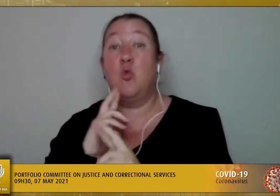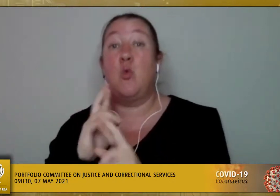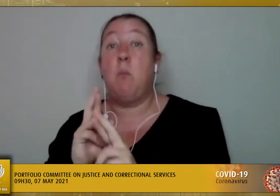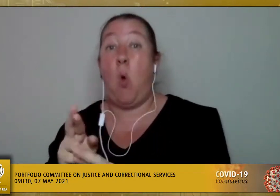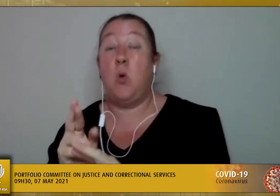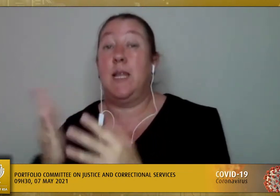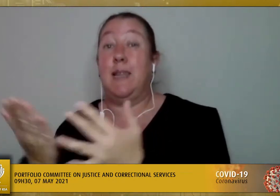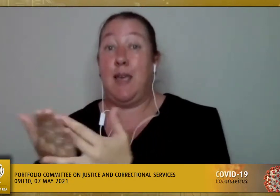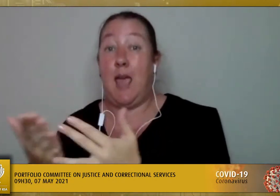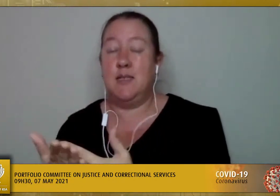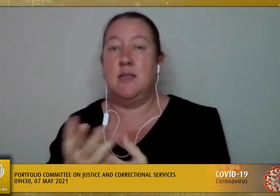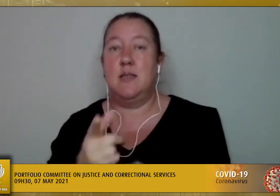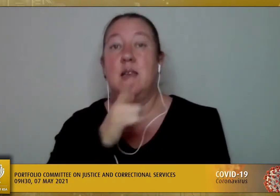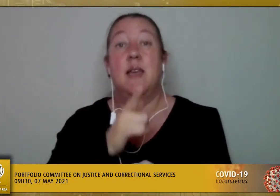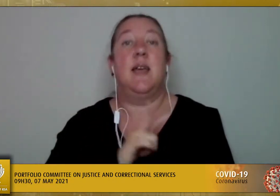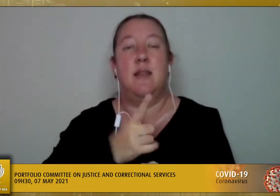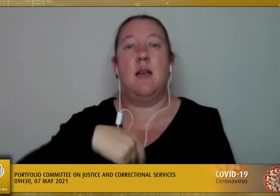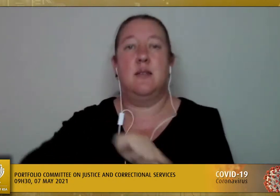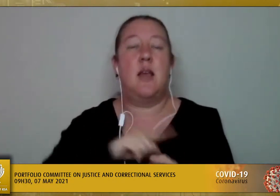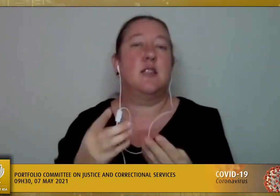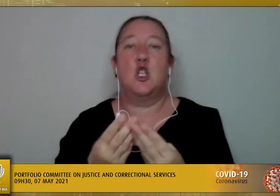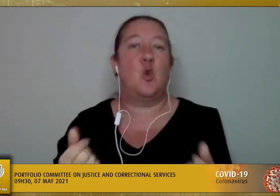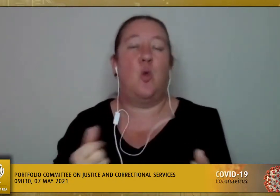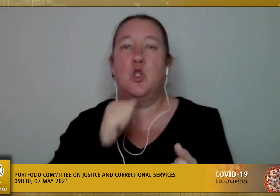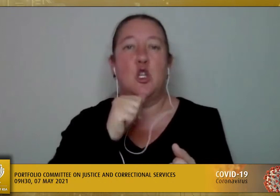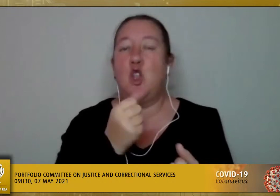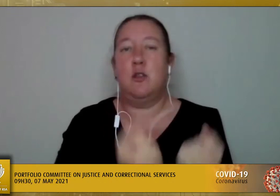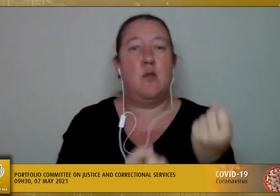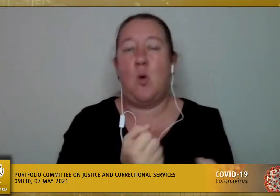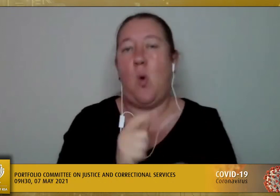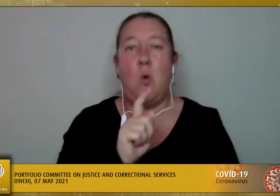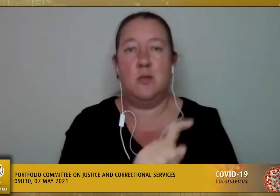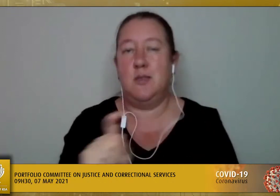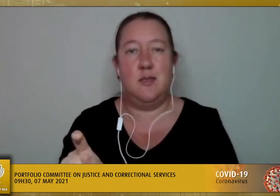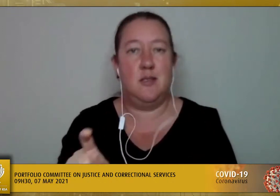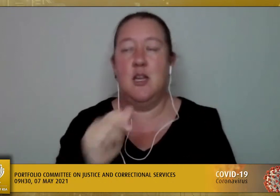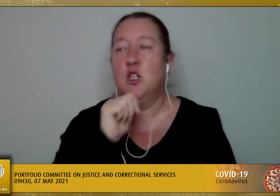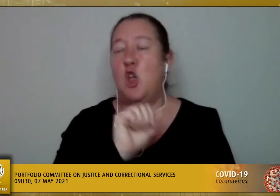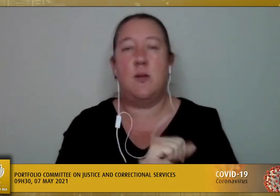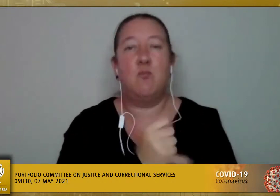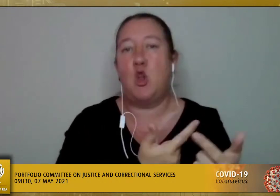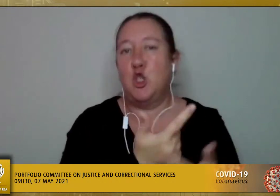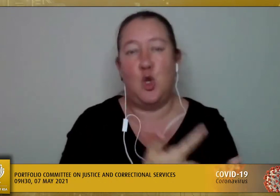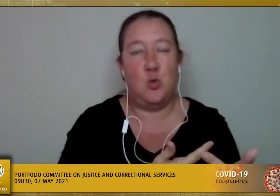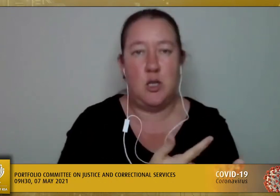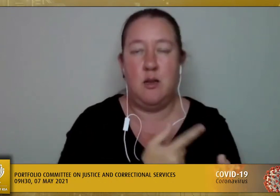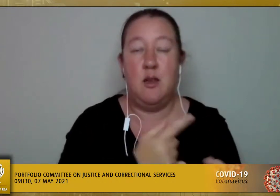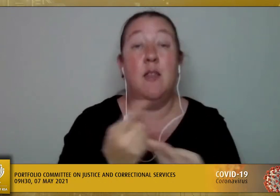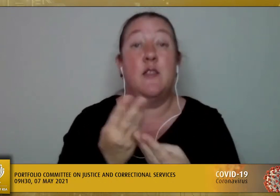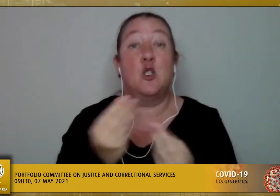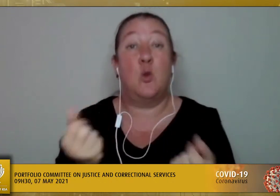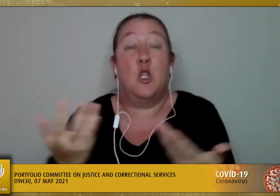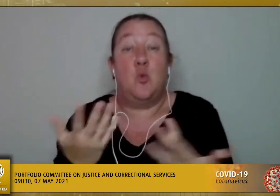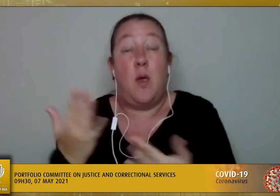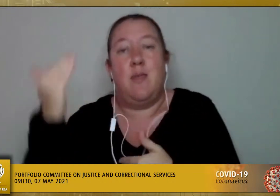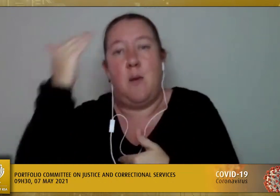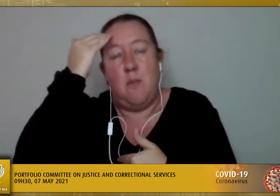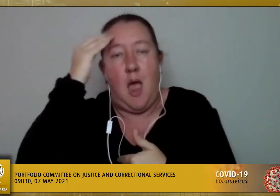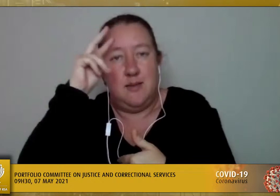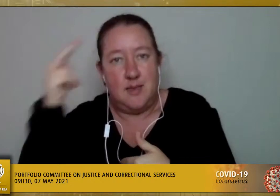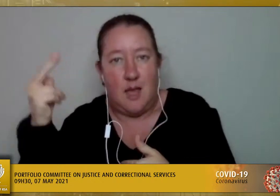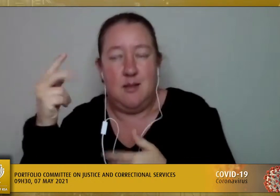it says to us the solution is not in the courts it's not in prosecution the solution is in the mindset is